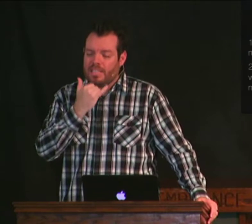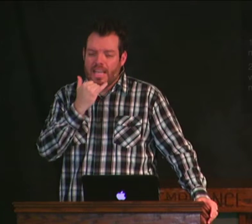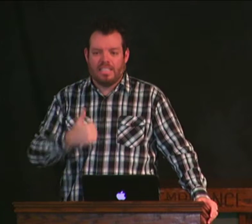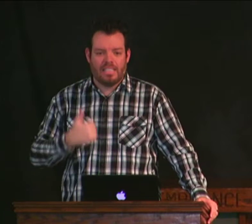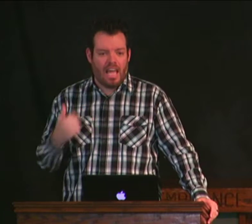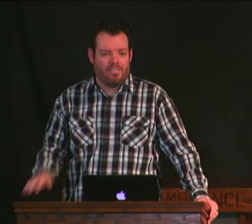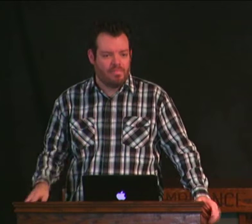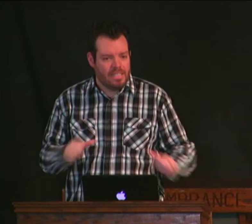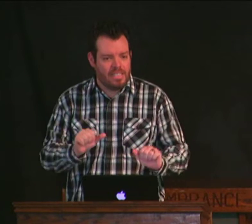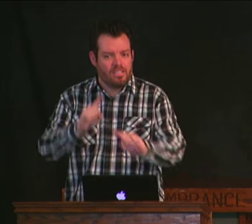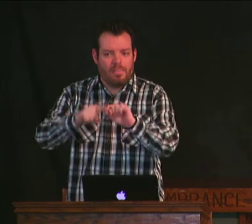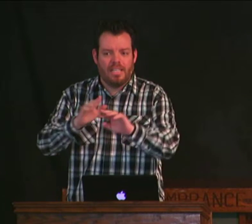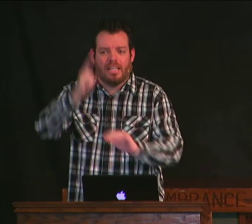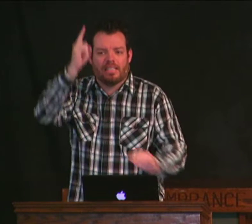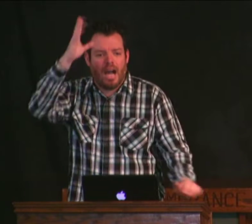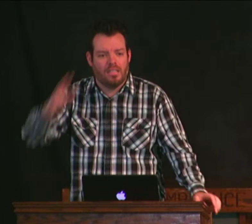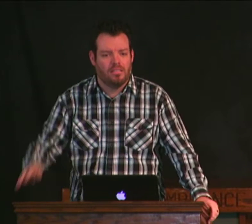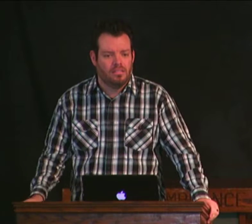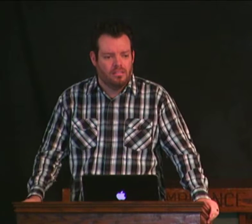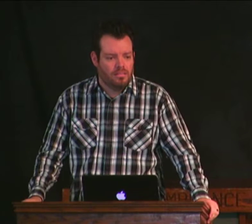mistakes in his life, but he still depended on God.